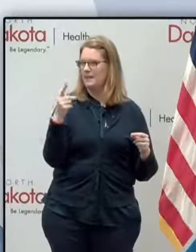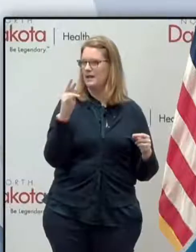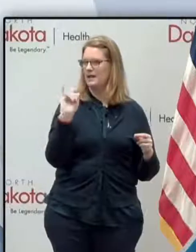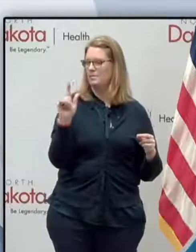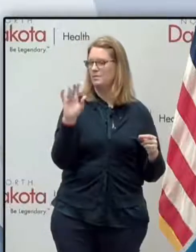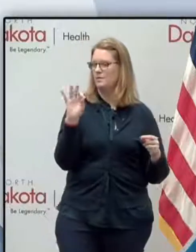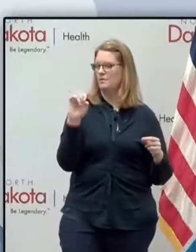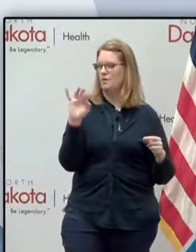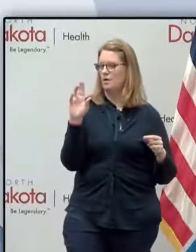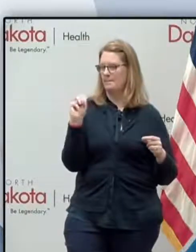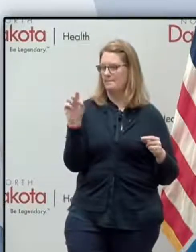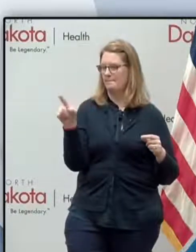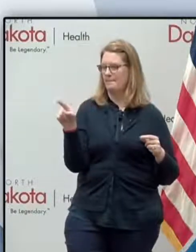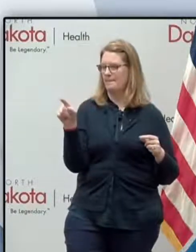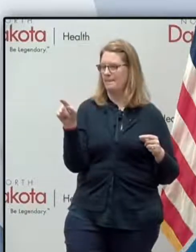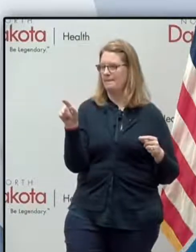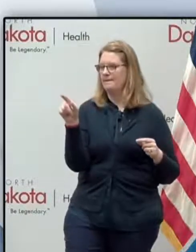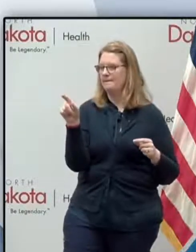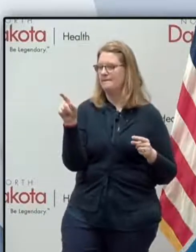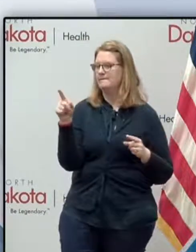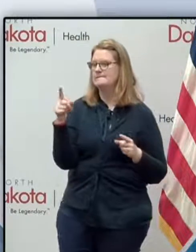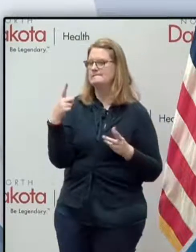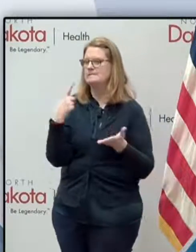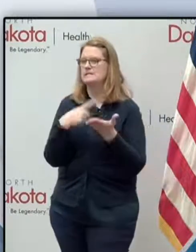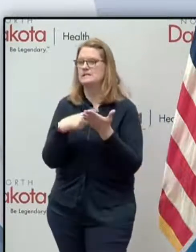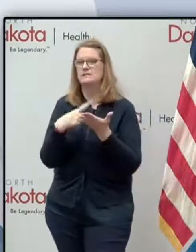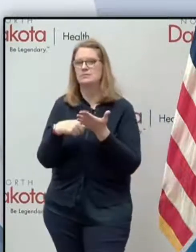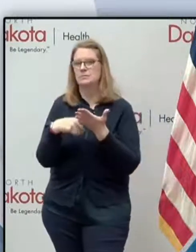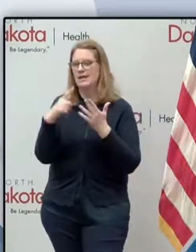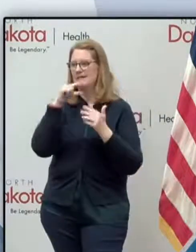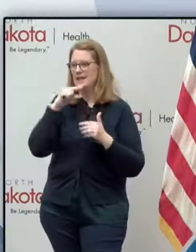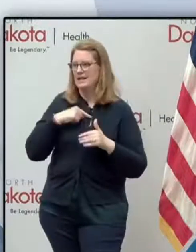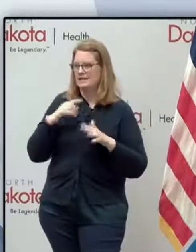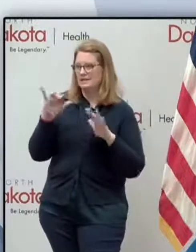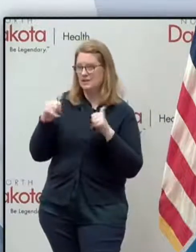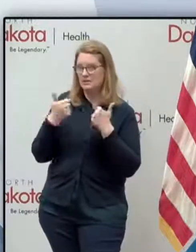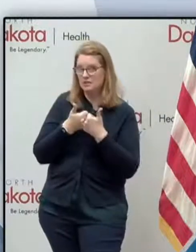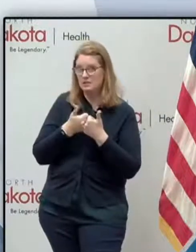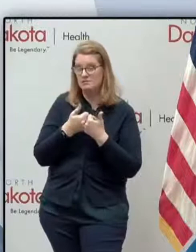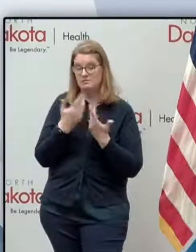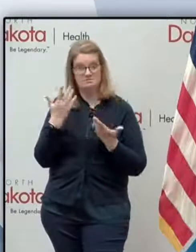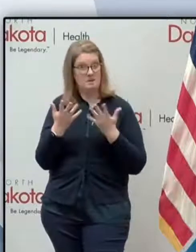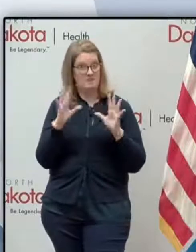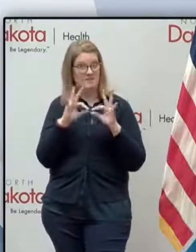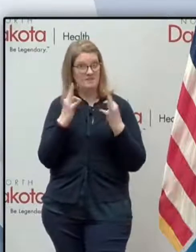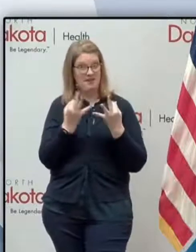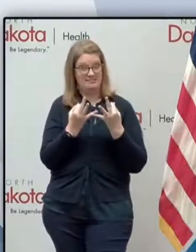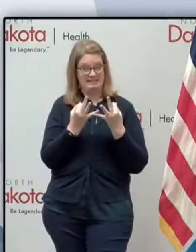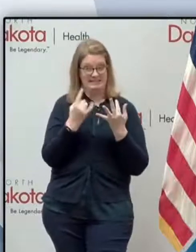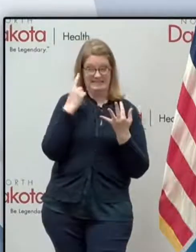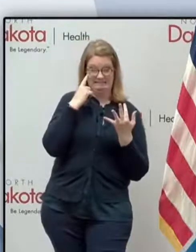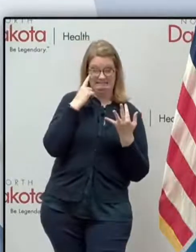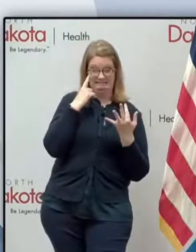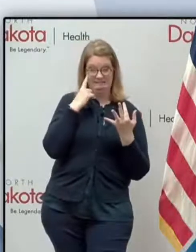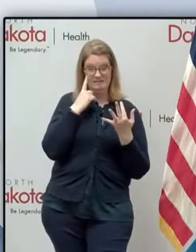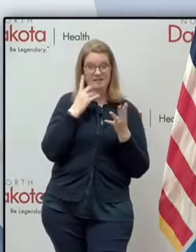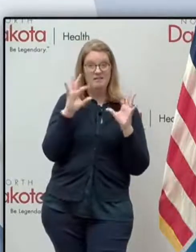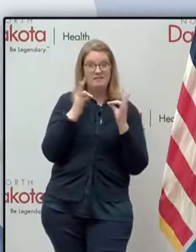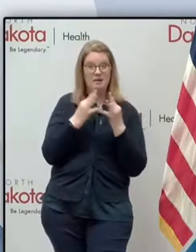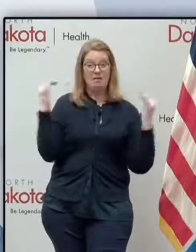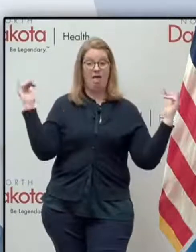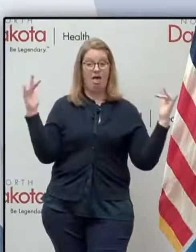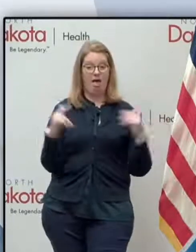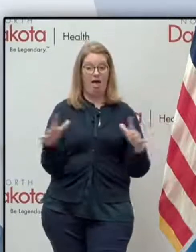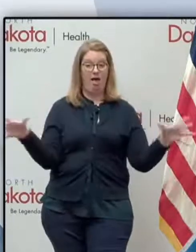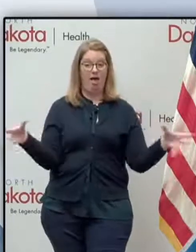Baumgarten with the Forum. You talked about a Thanksgiving challenge, but should families consider not having or limiting family gatherings for the